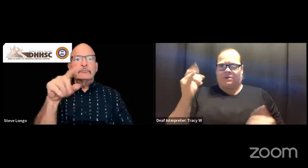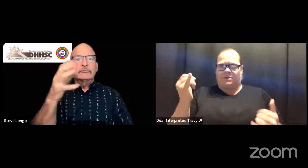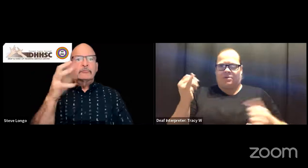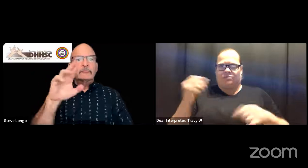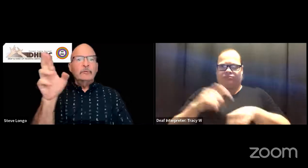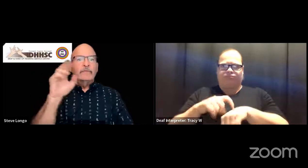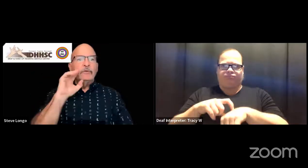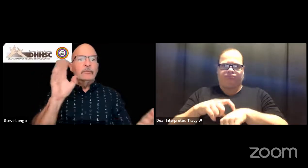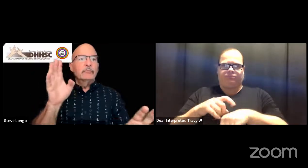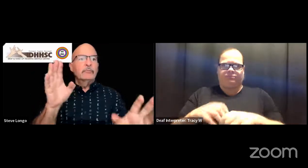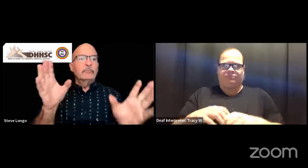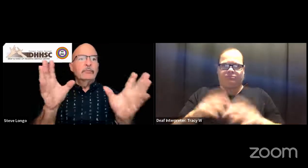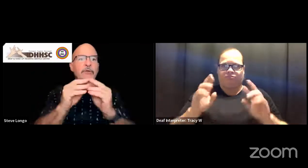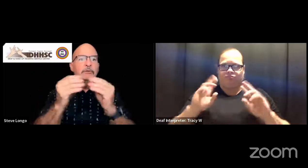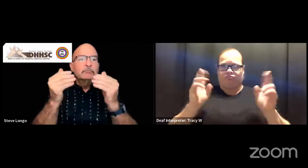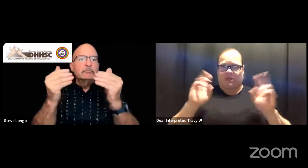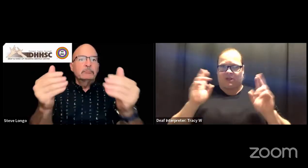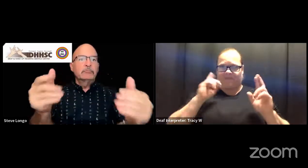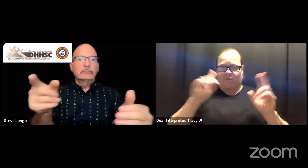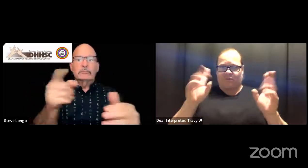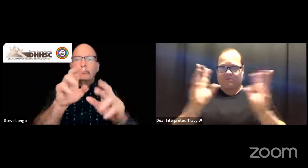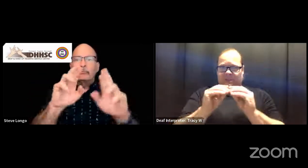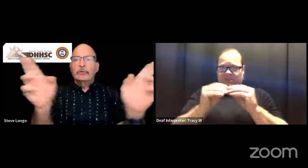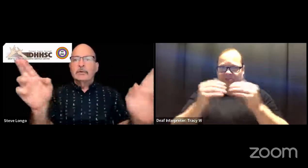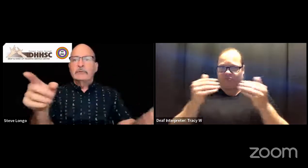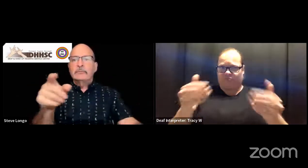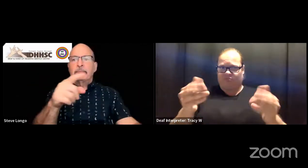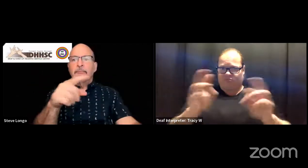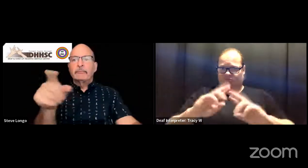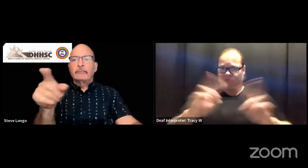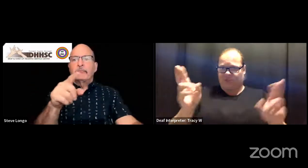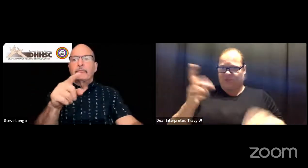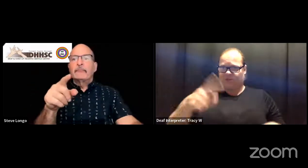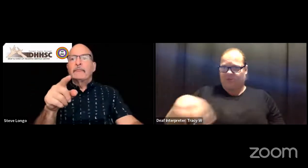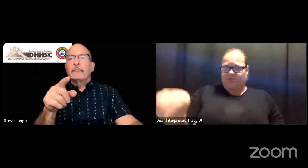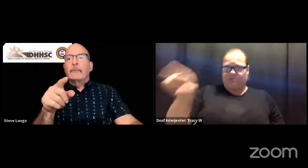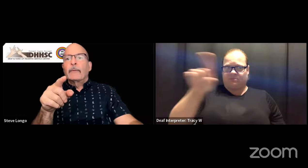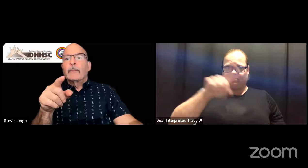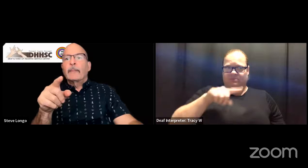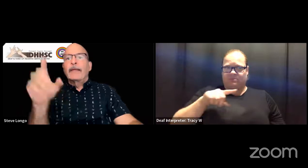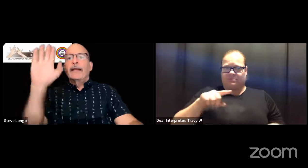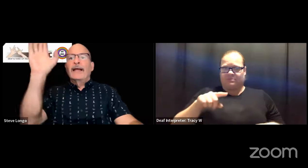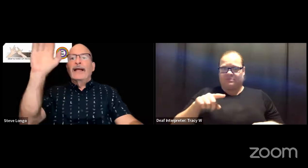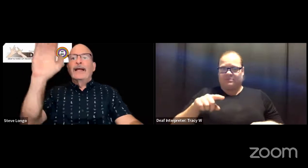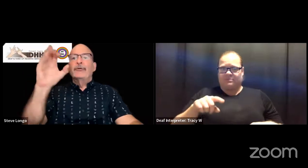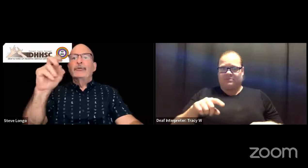The time reads 7:01. Is everyone ready to proceed?